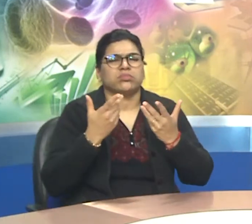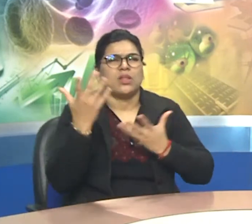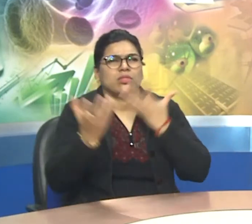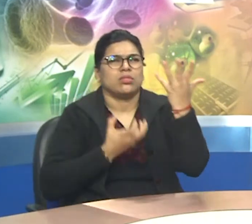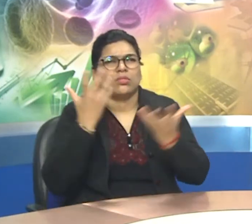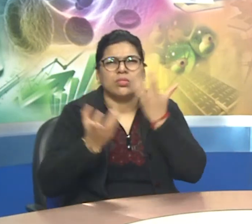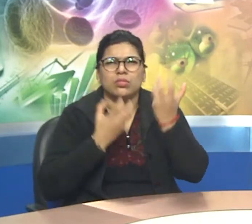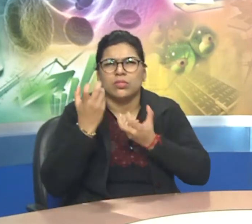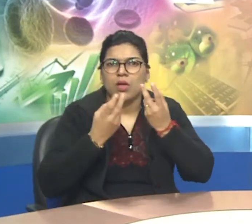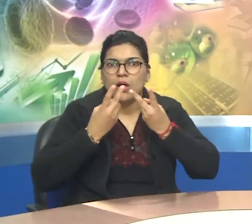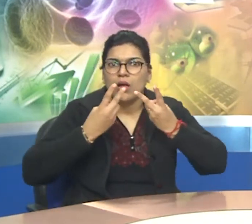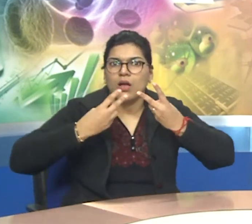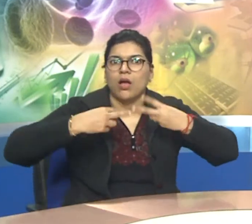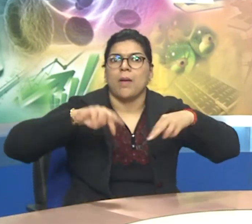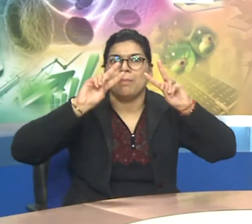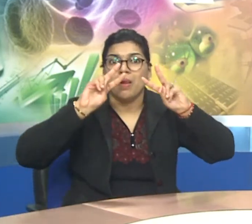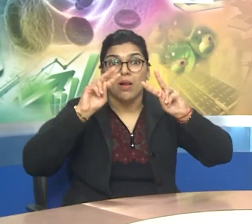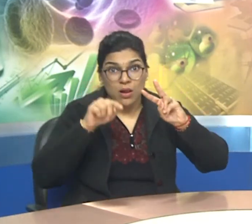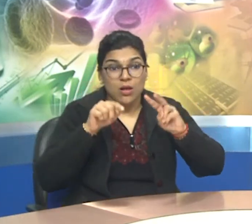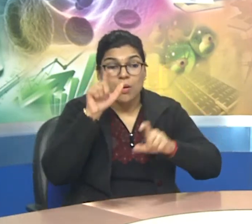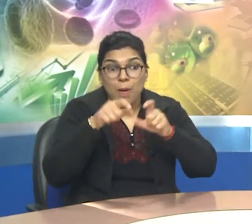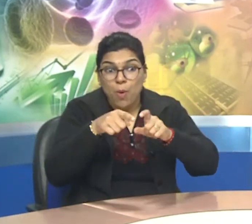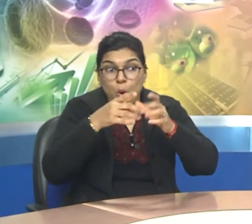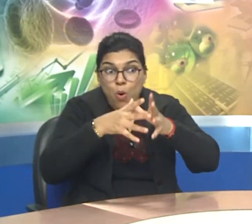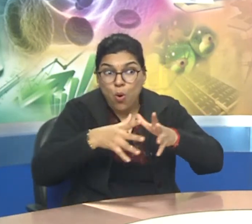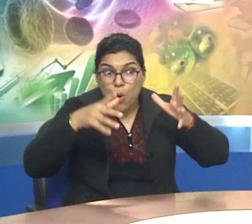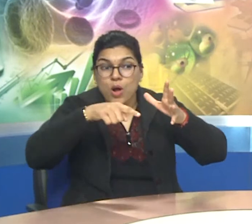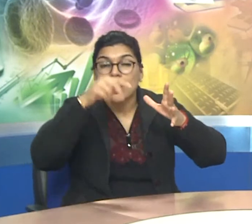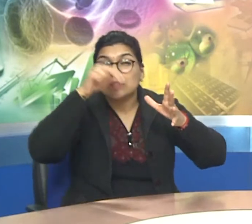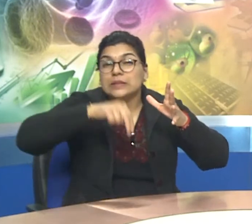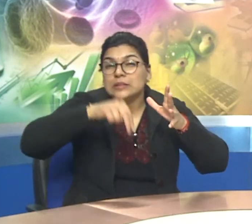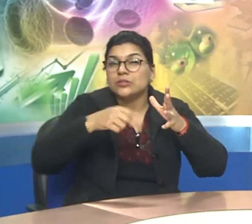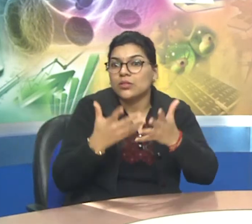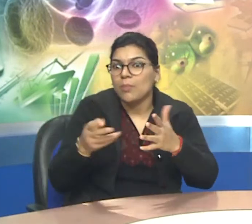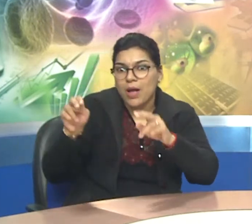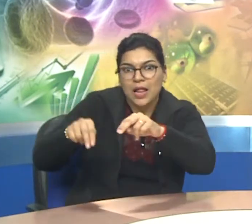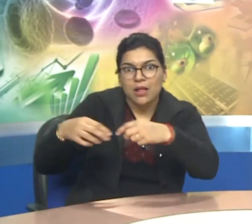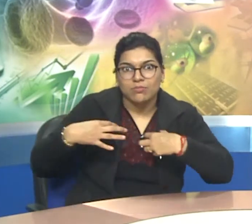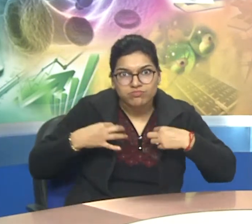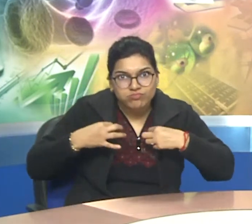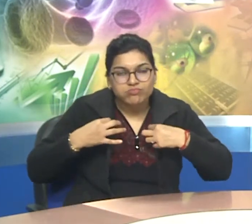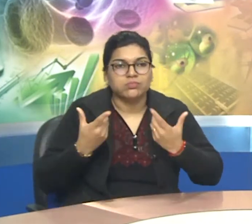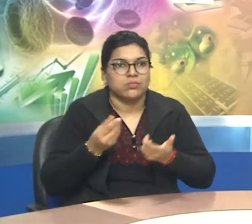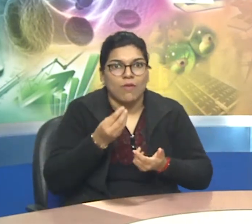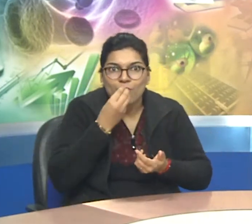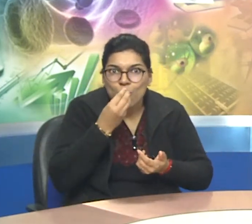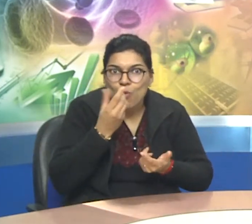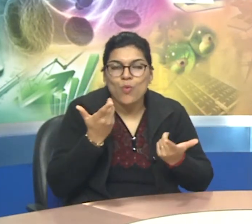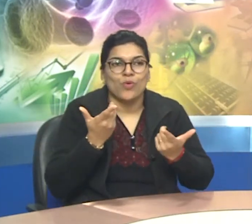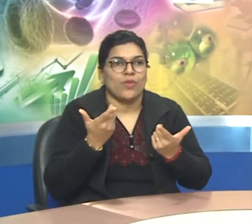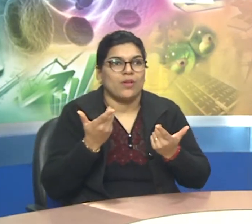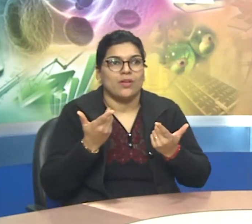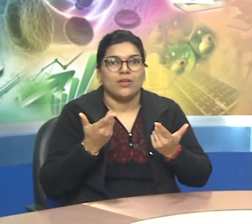And according to the new changes, the needs of the people are also